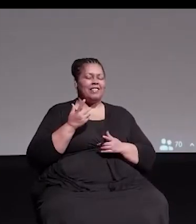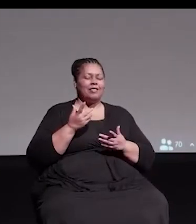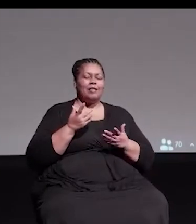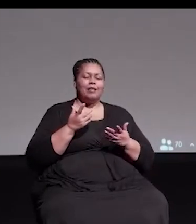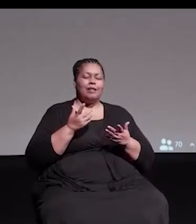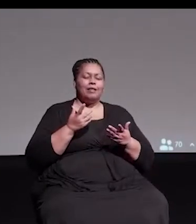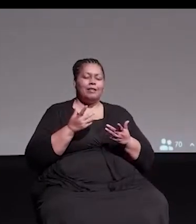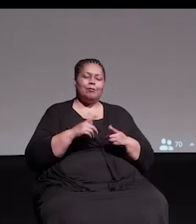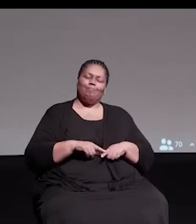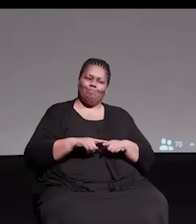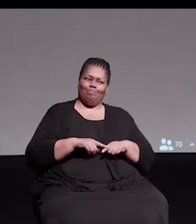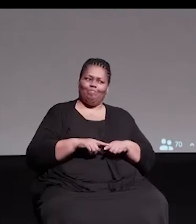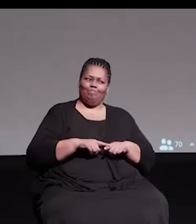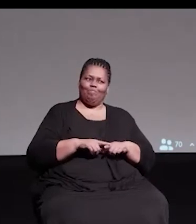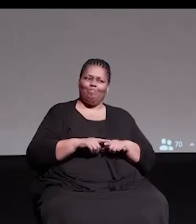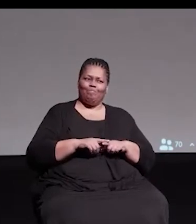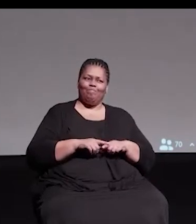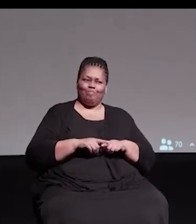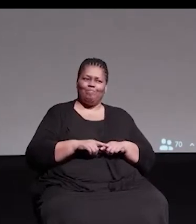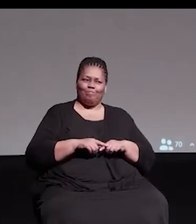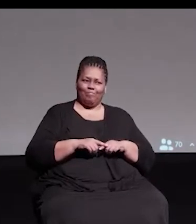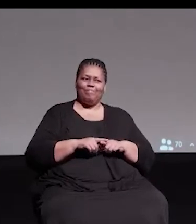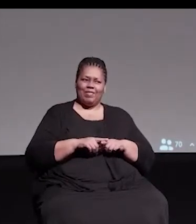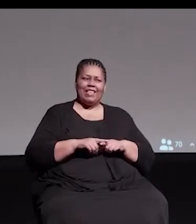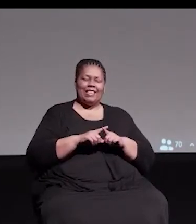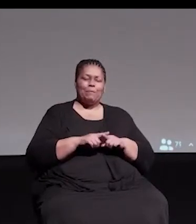it kind of depends on